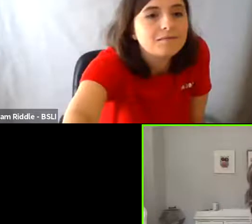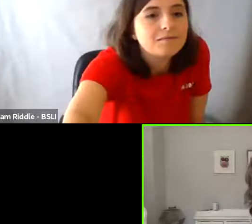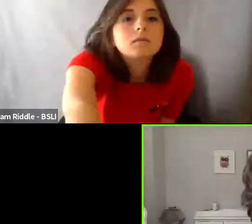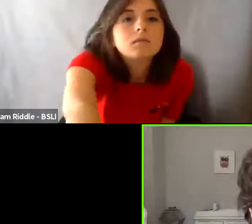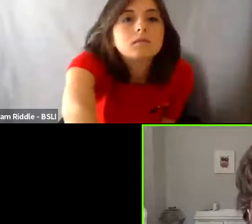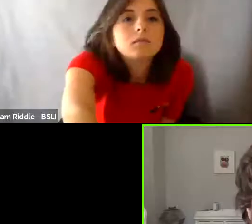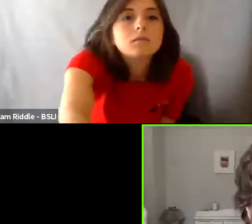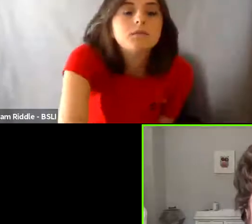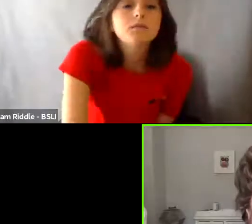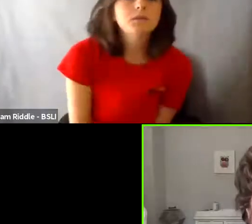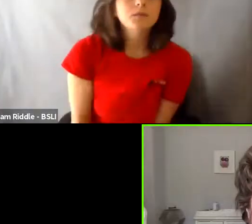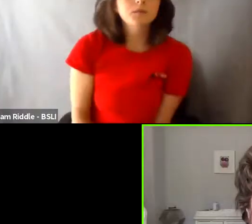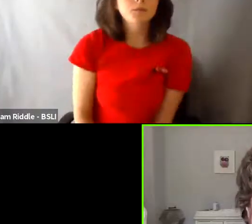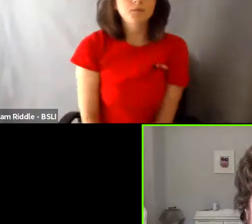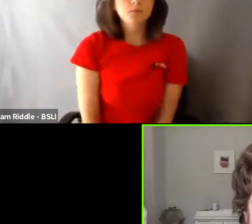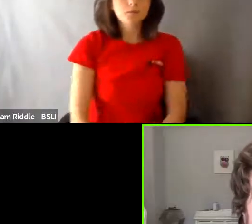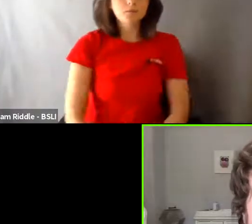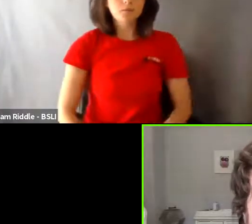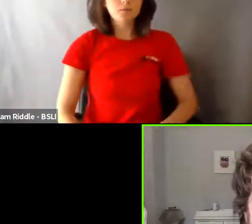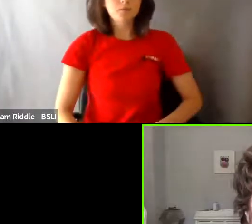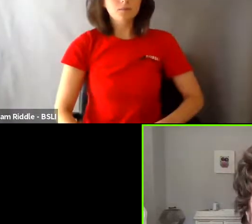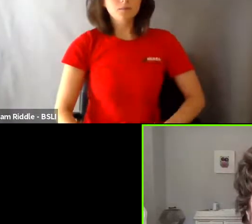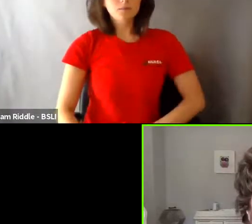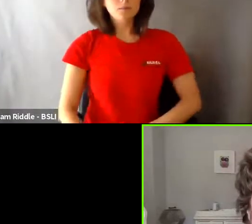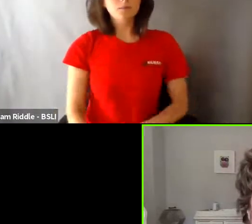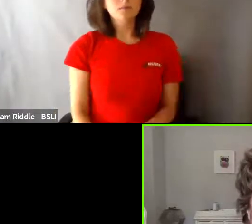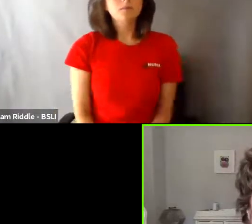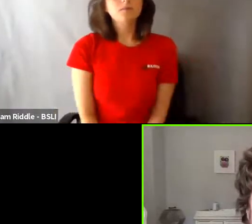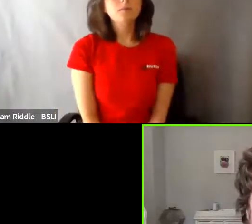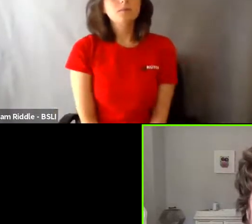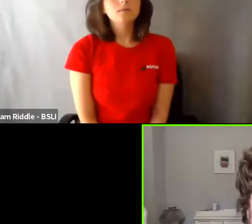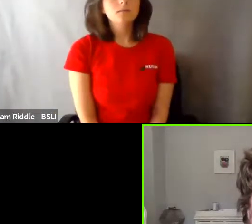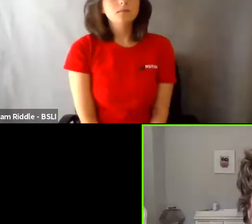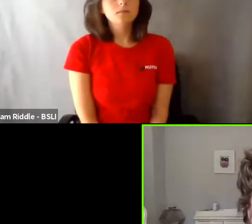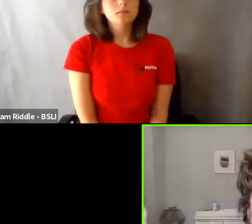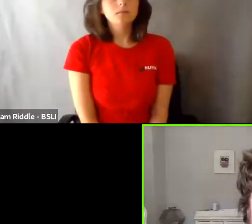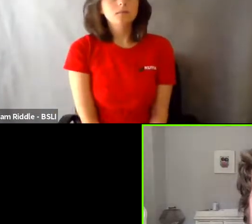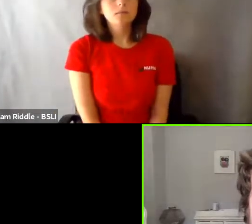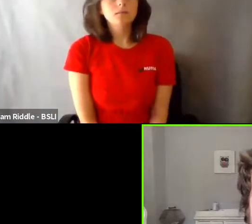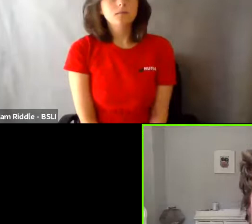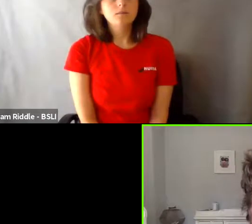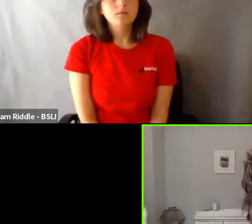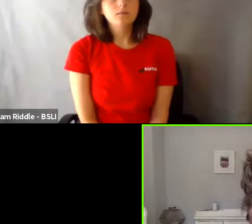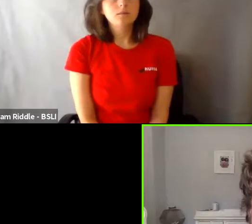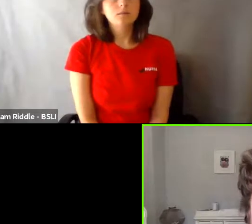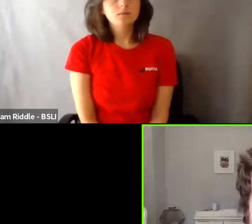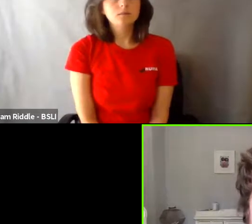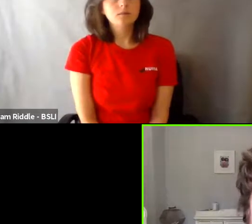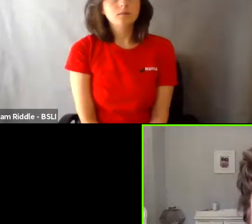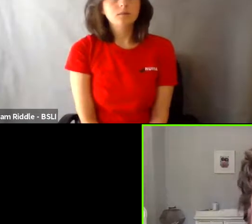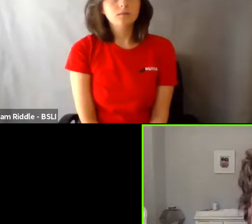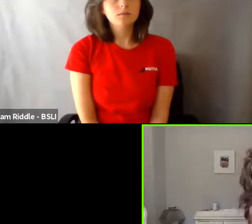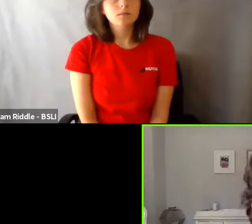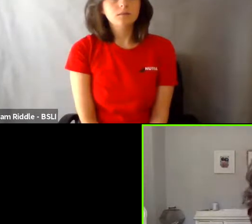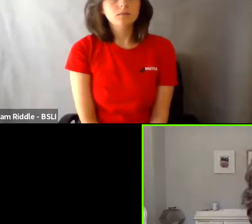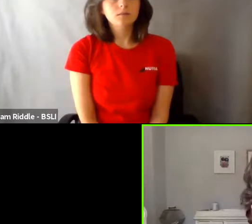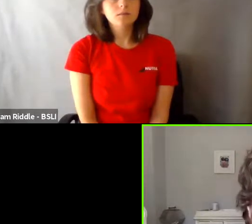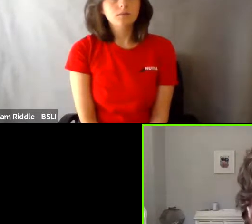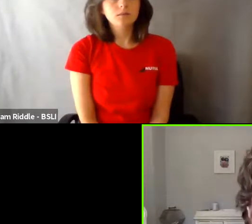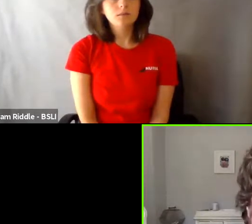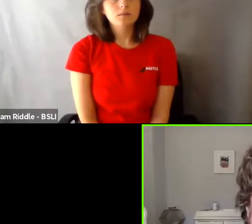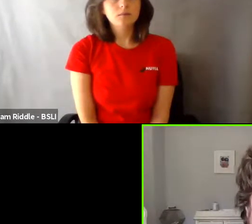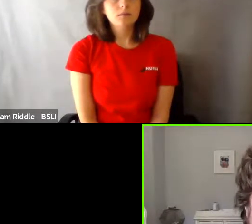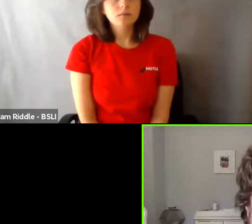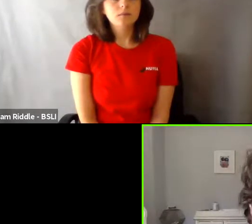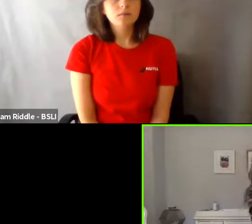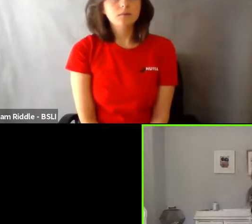Those individuals tend to, in good systems, receive incomes. What do you do about everyone else? And the current scheme we have is, if you're in work, you